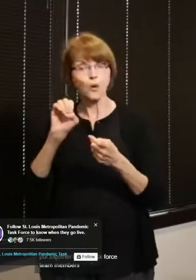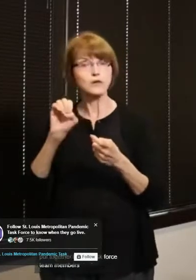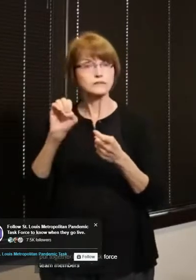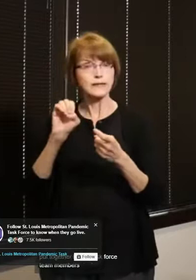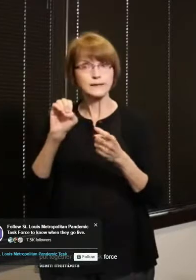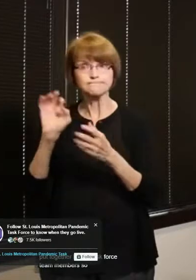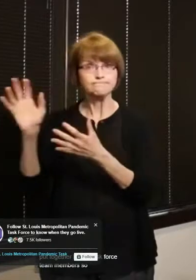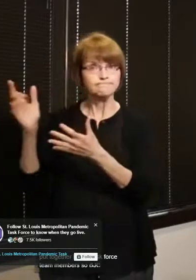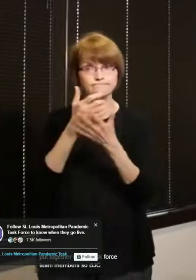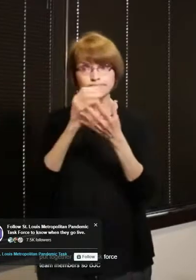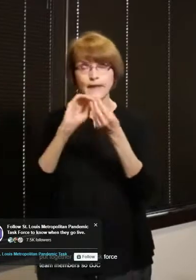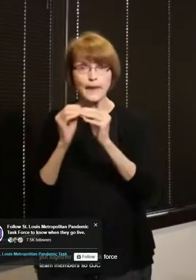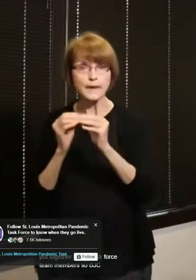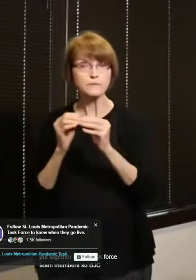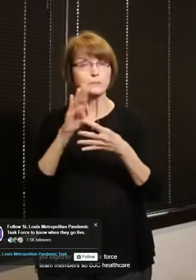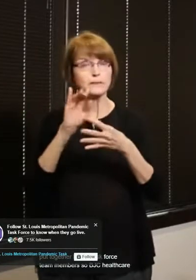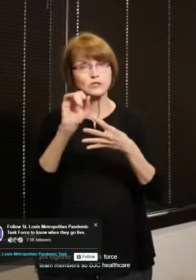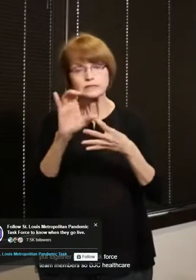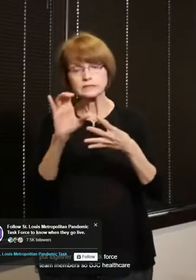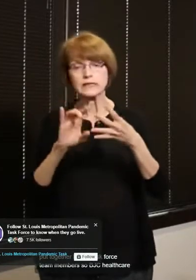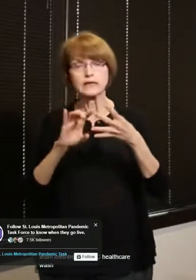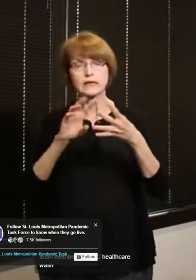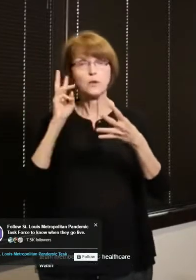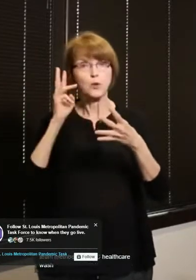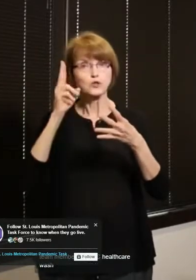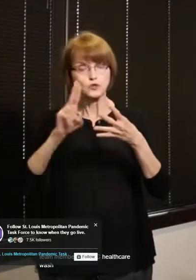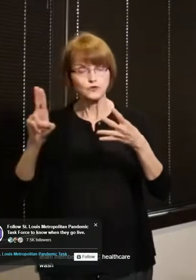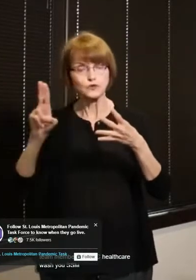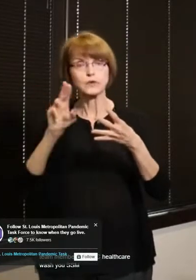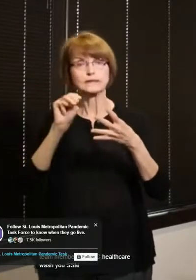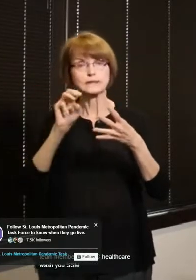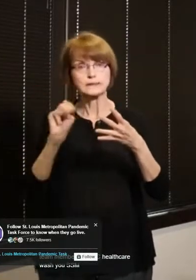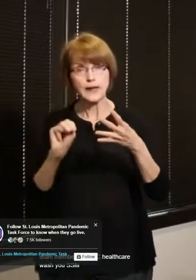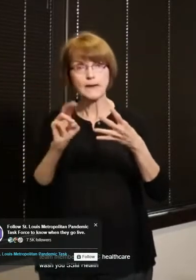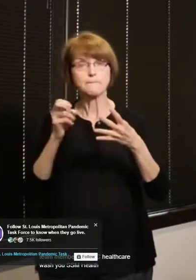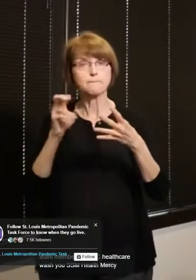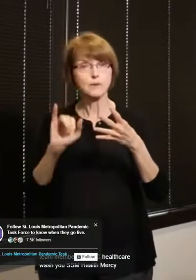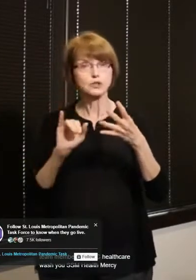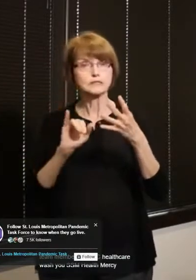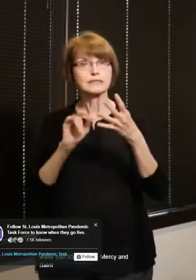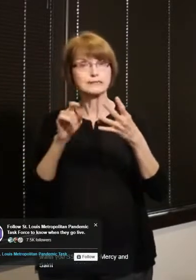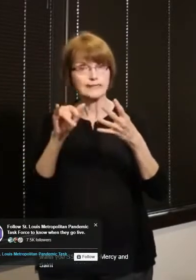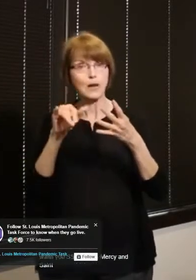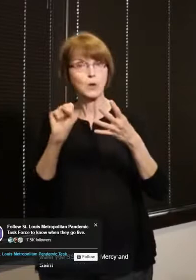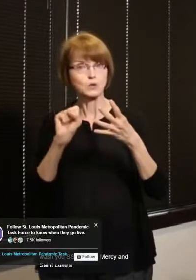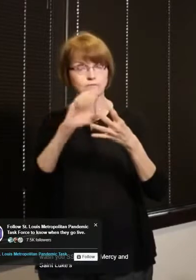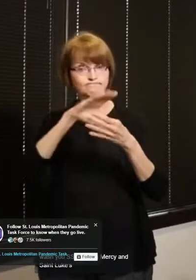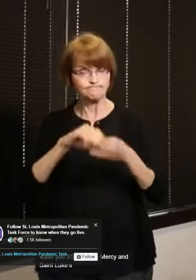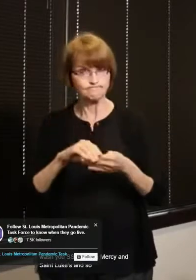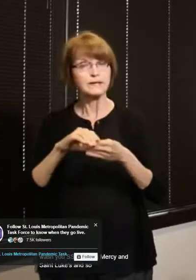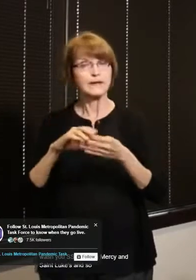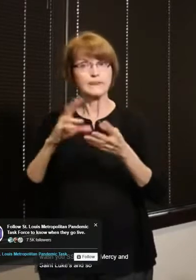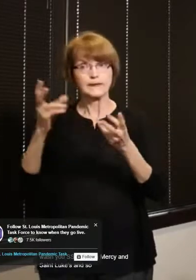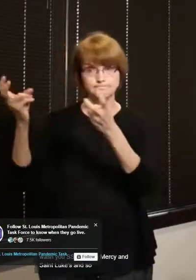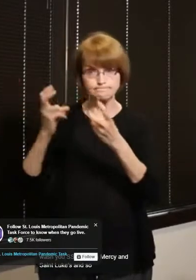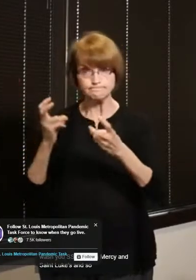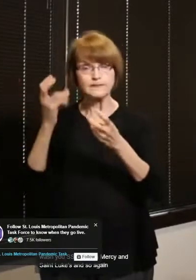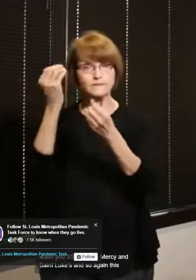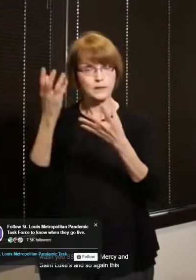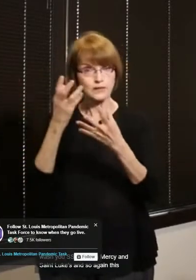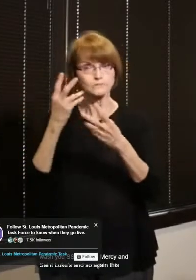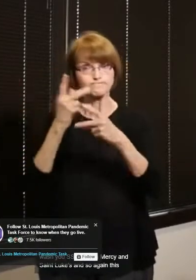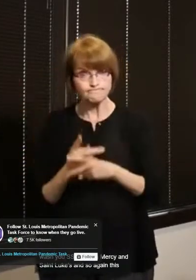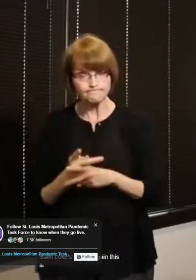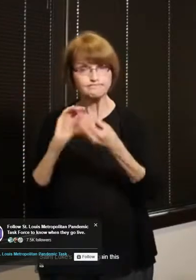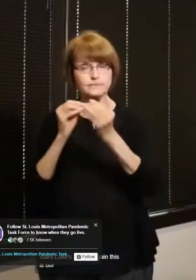so BJC Healthcare, WashU, SSM Health, Mercy, and St. Luke's. And so, again, this